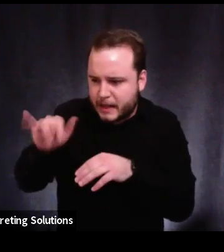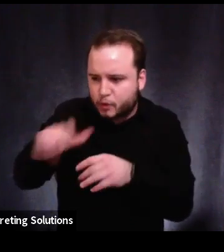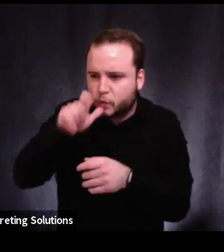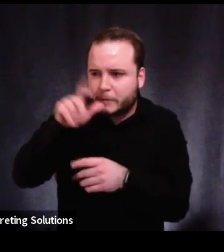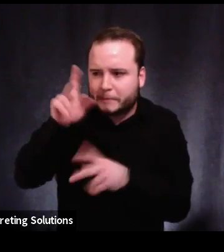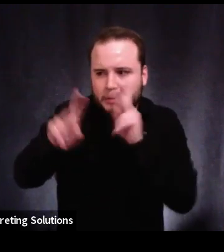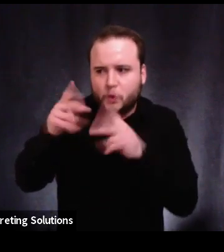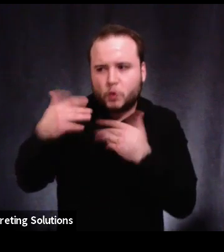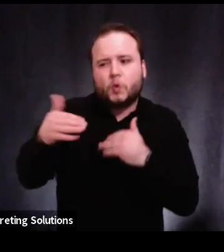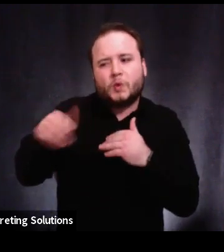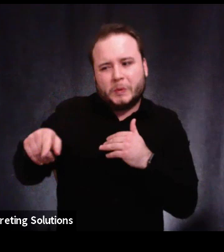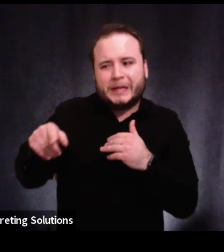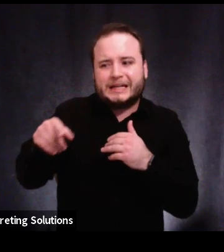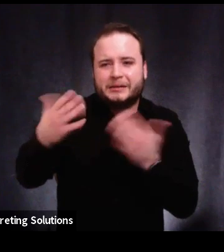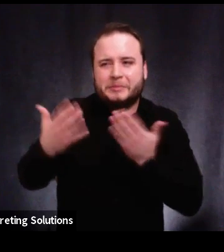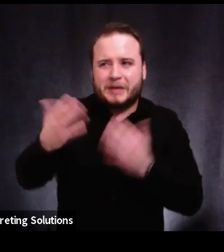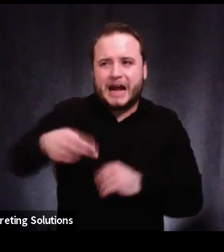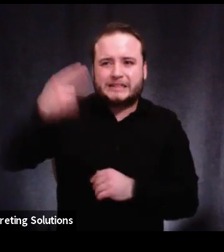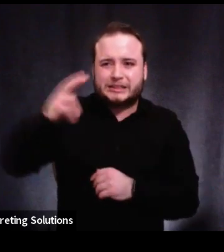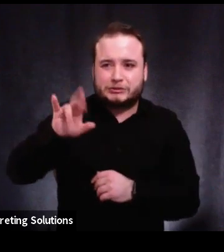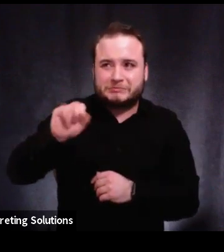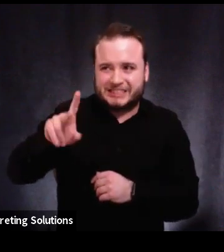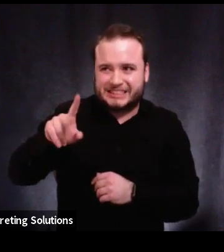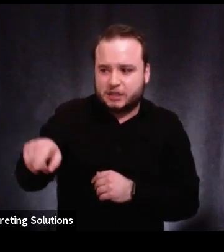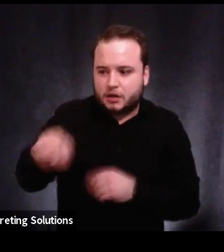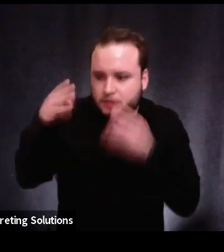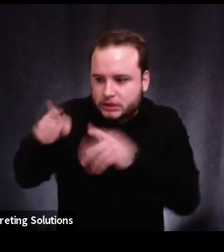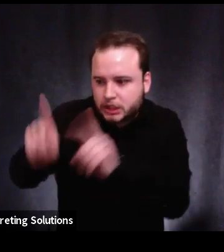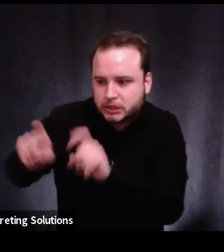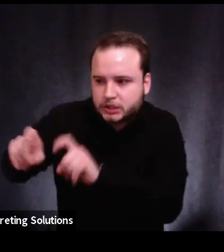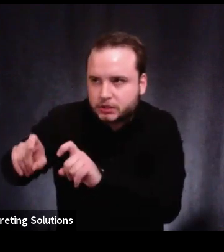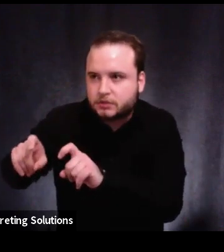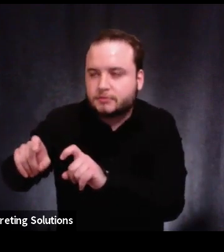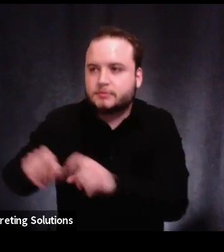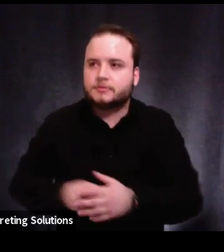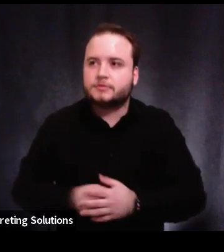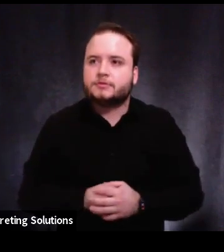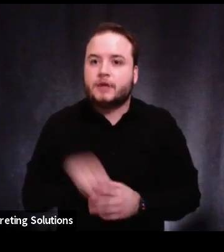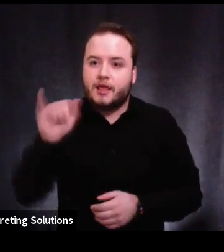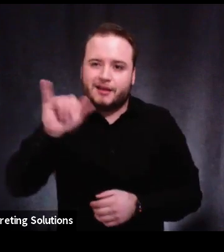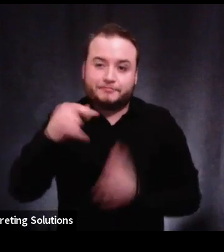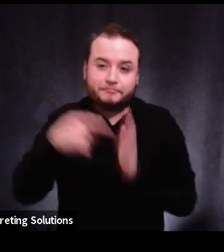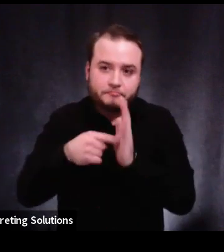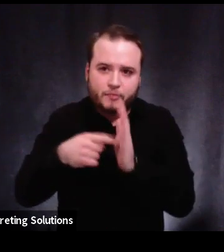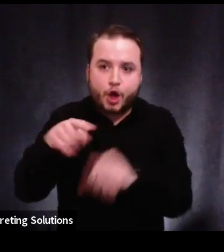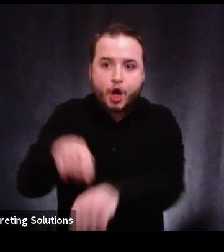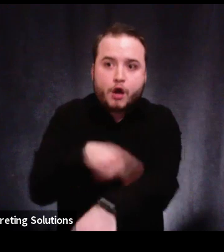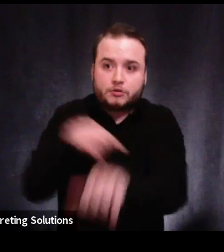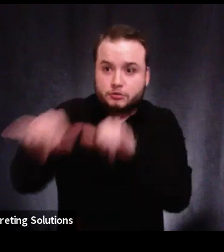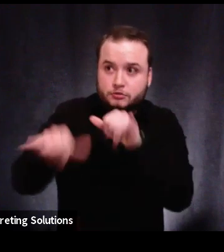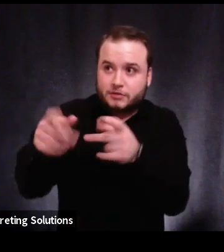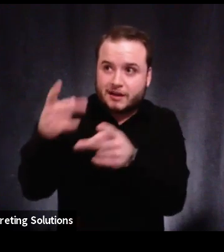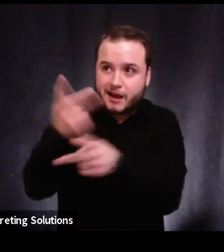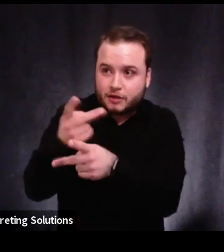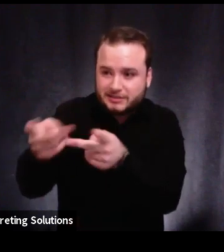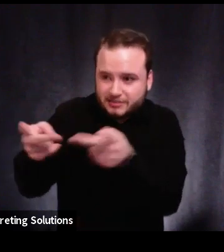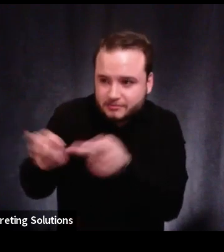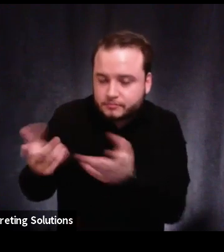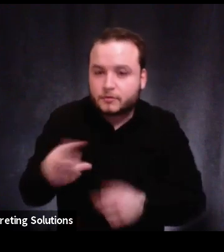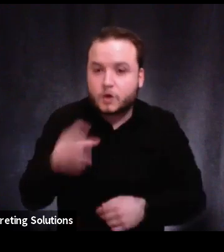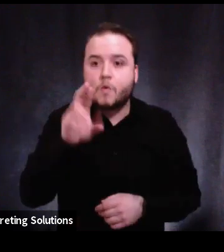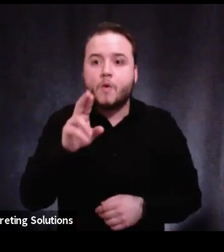and those in congregate settings and healthcare workers who are ill. And we've been testing there because those are the places that